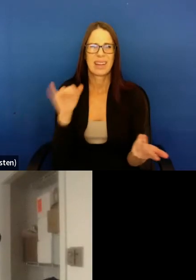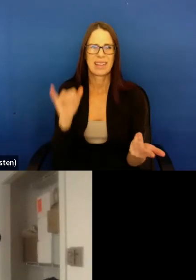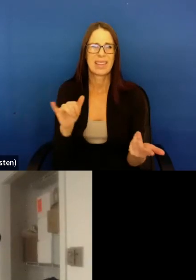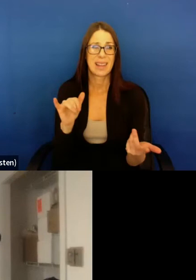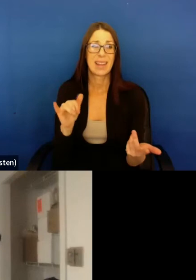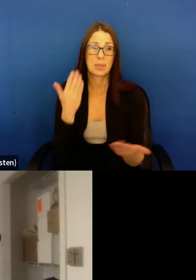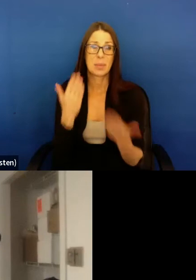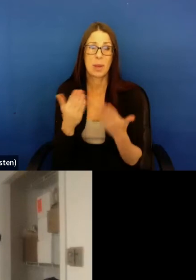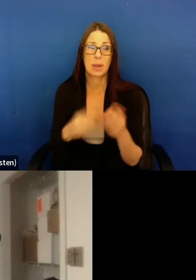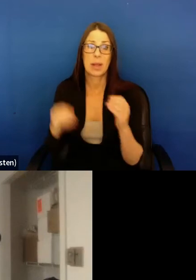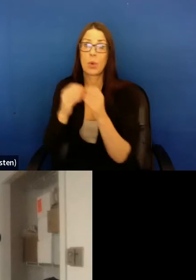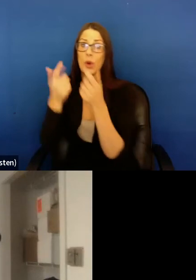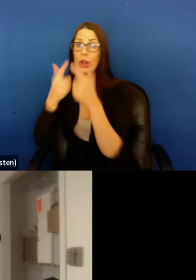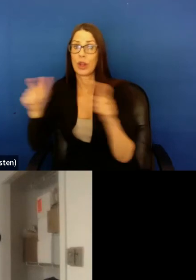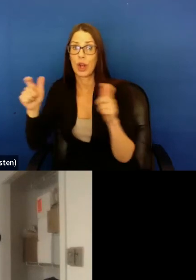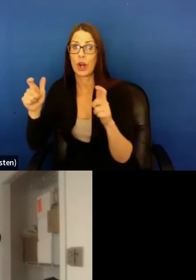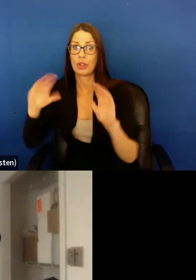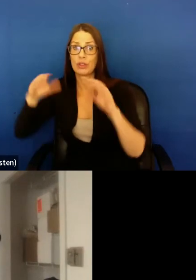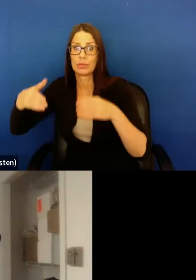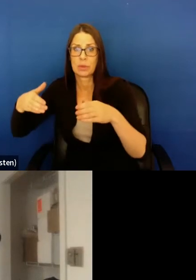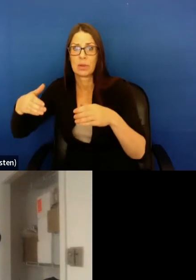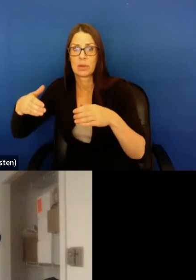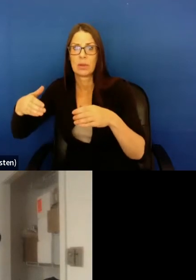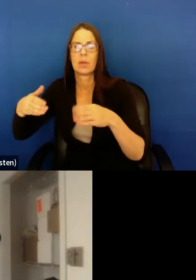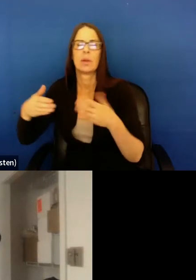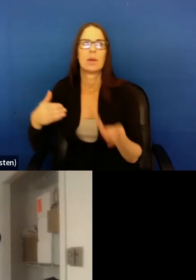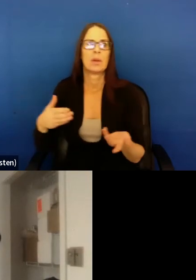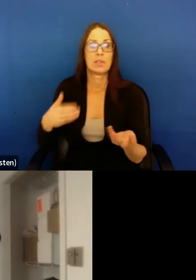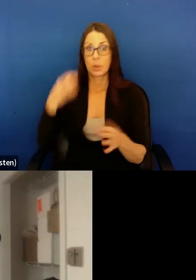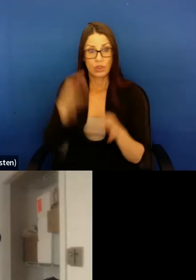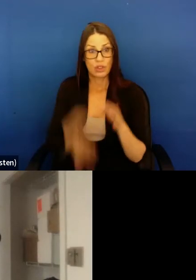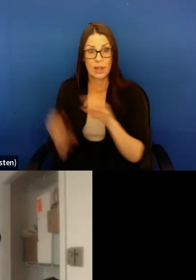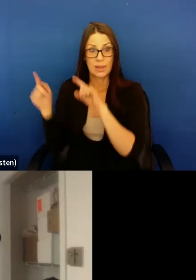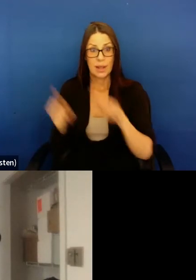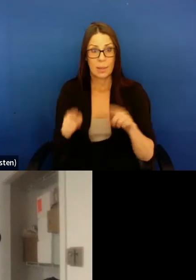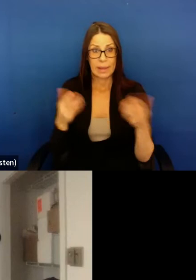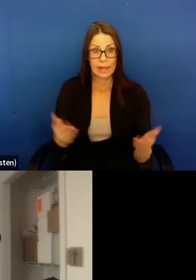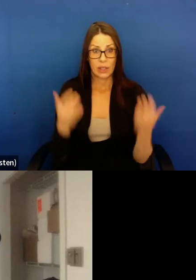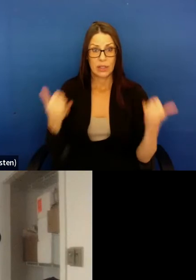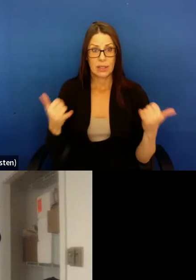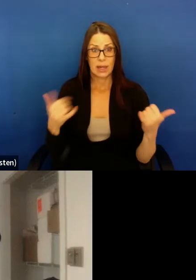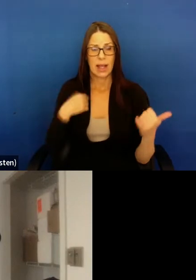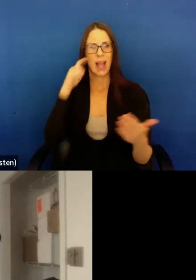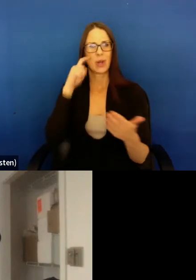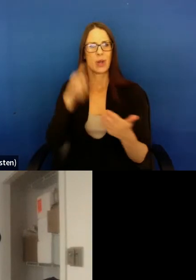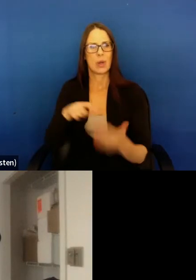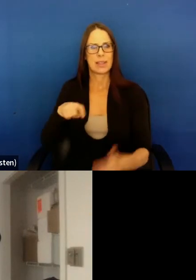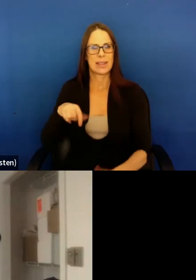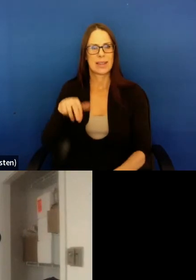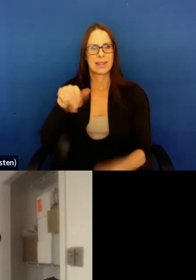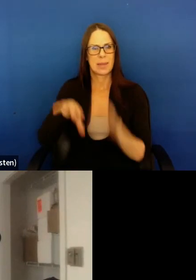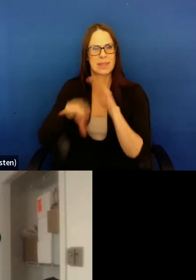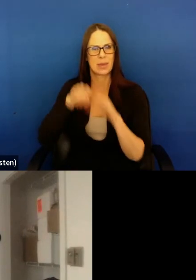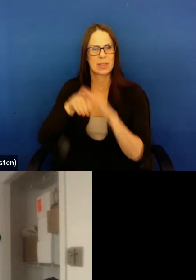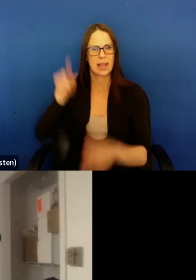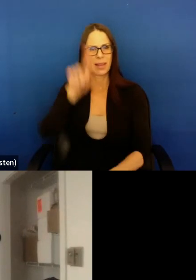demographic in a lot of ways. So just coming over here today, I noticed the steps outside the library. So outdoor